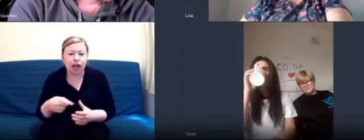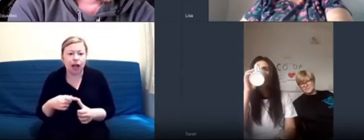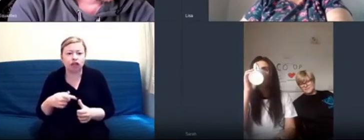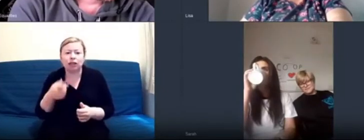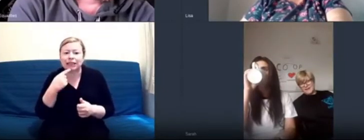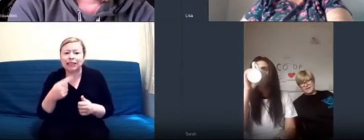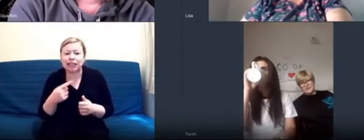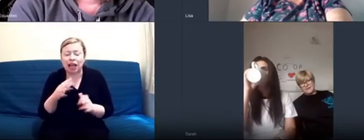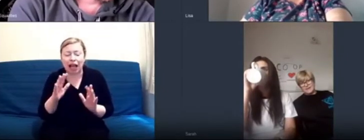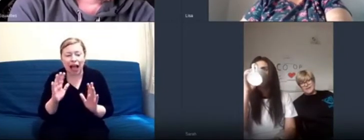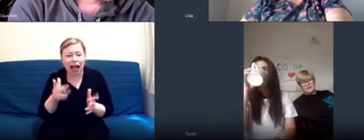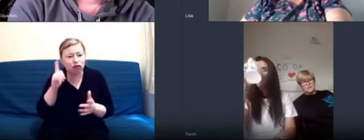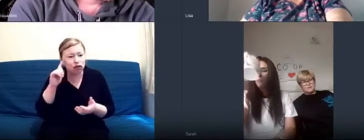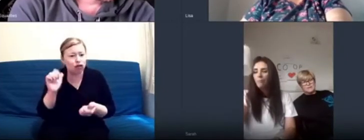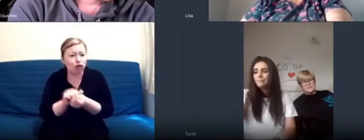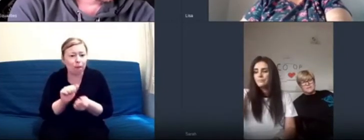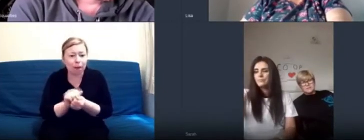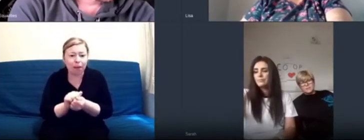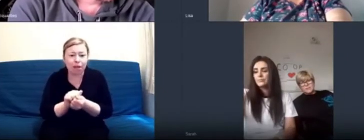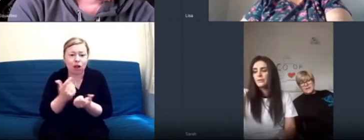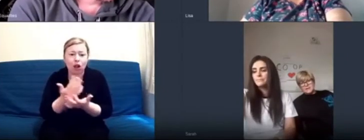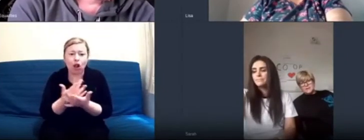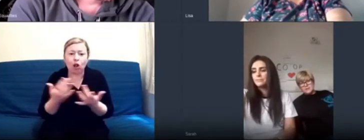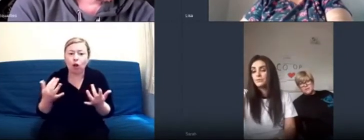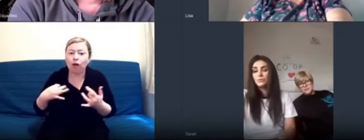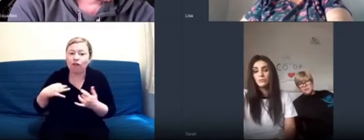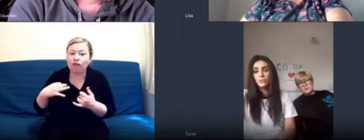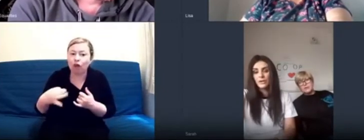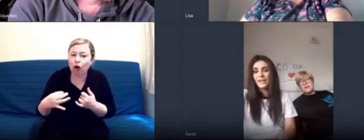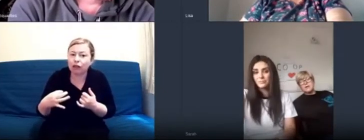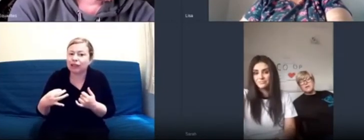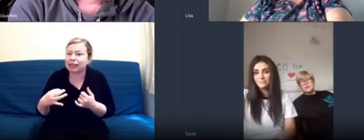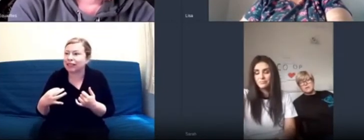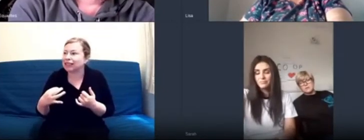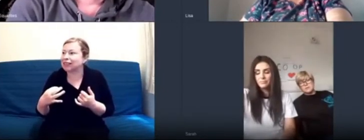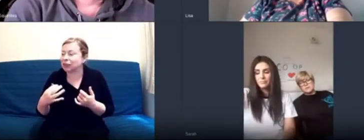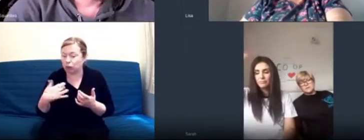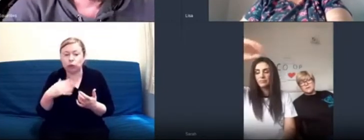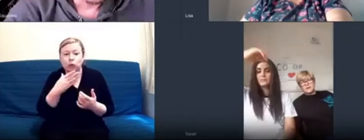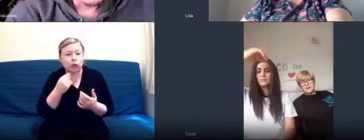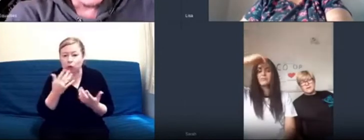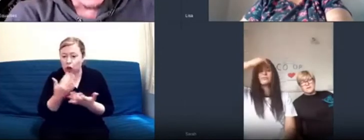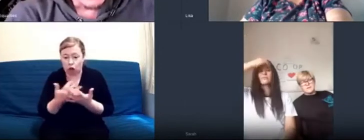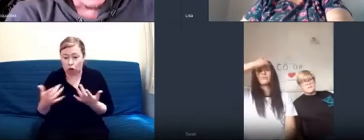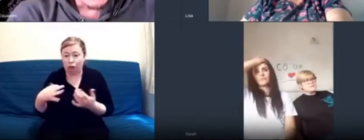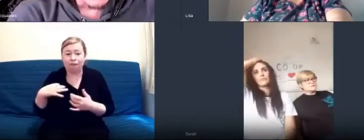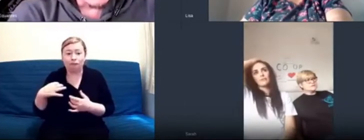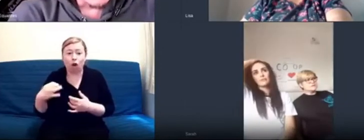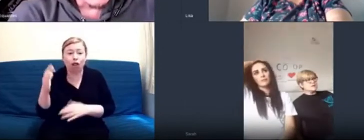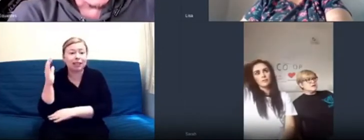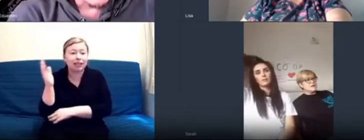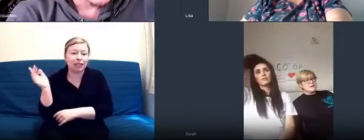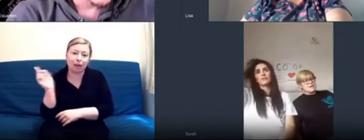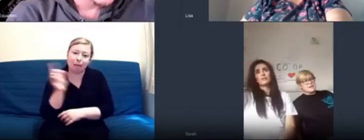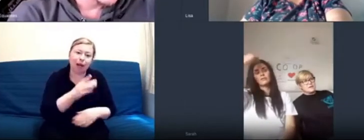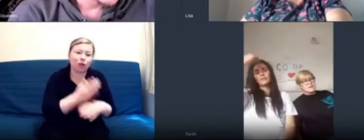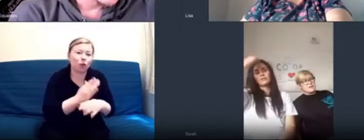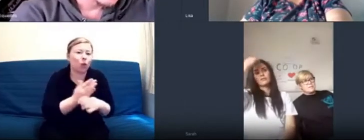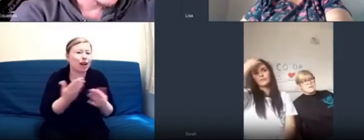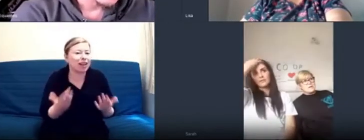volunteers. Uh-huh. Heavily. A lot of volunteers have gone back to work now, you know, stuff like that, other commitments,